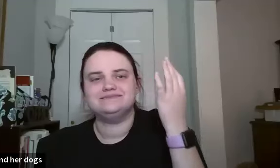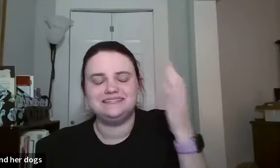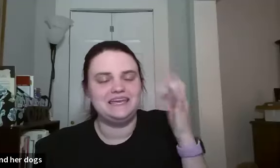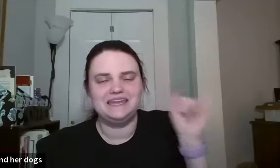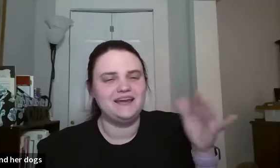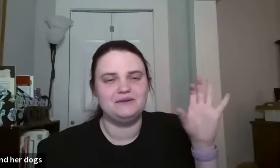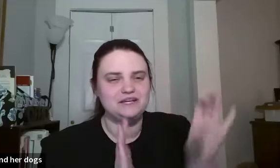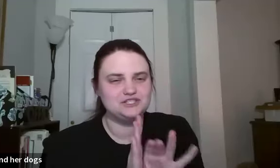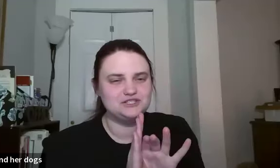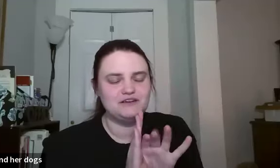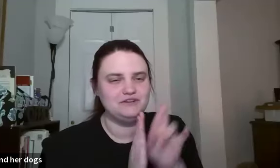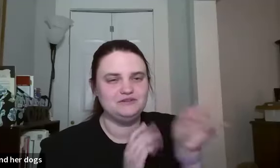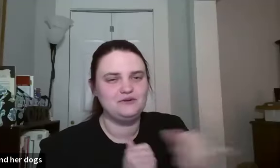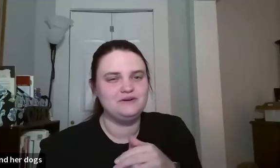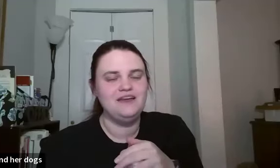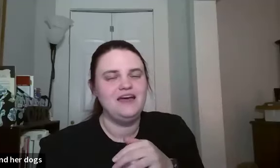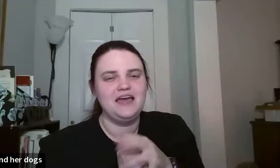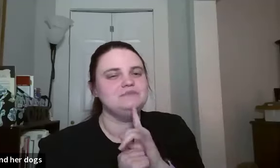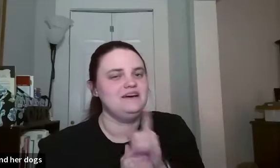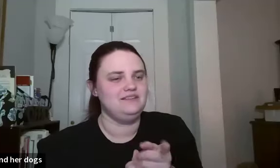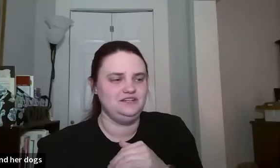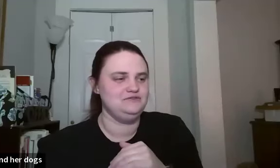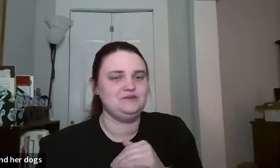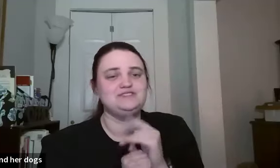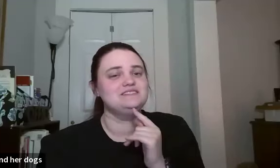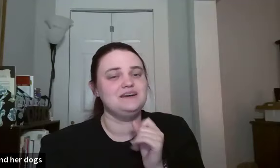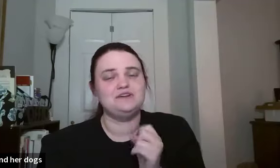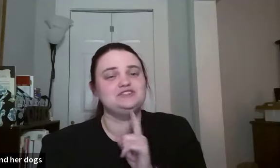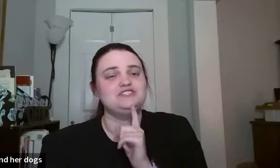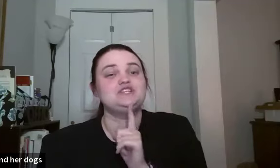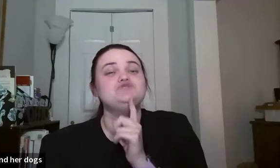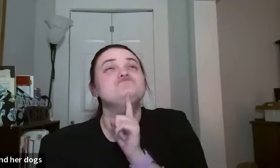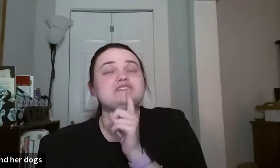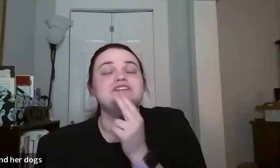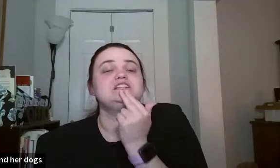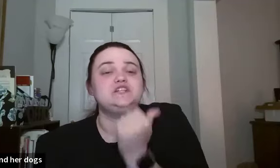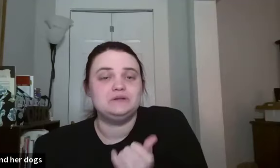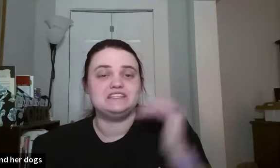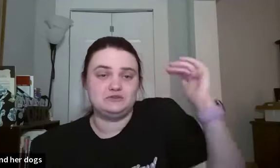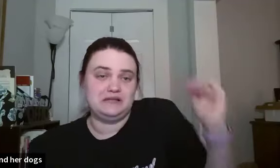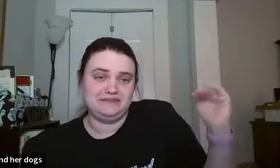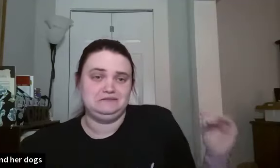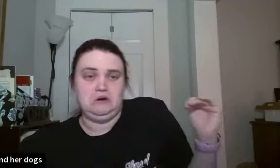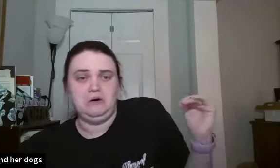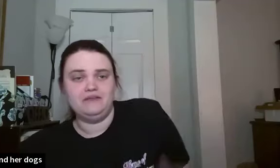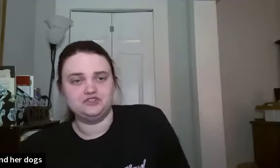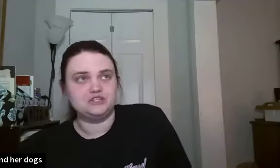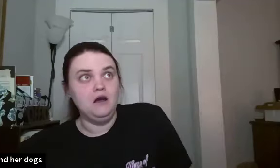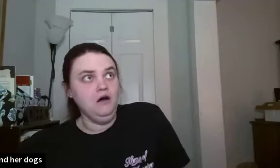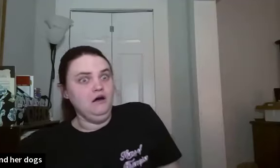see any kind of pictures of a unicorn, and I'm telling you there are some that are just the really like the cutest things. They're like this tall and they're just like